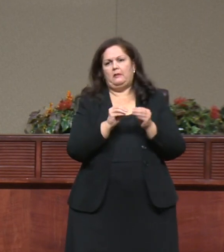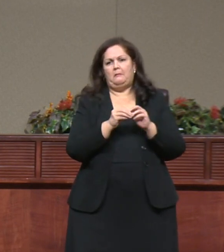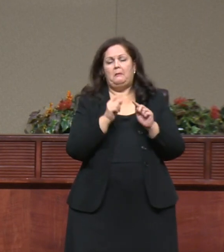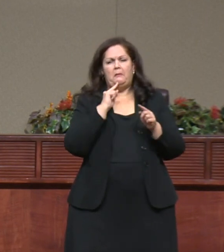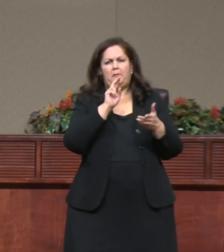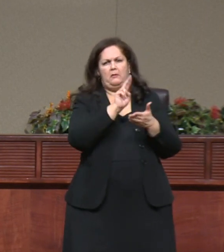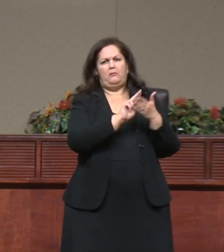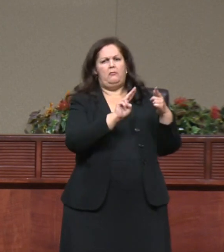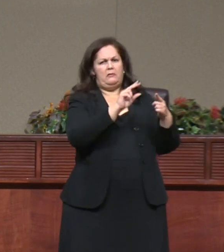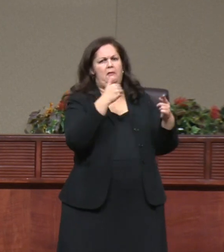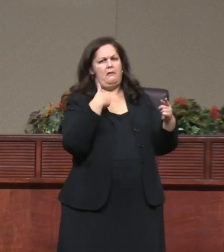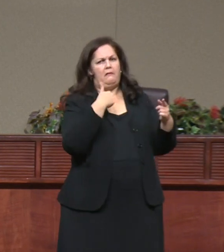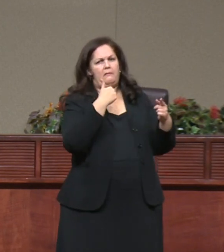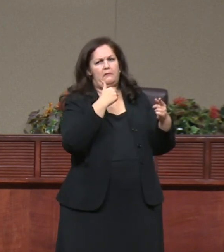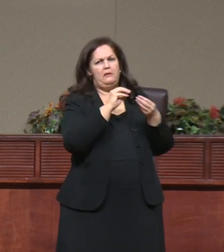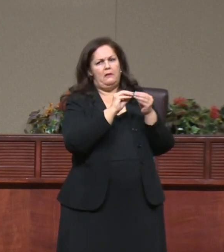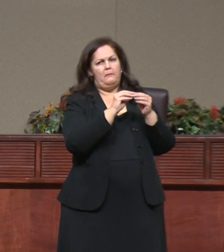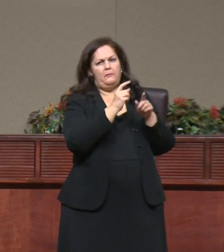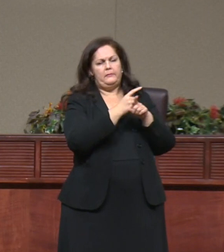information on that.